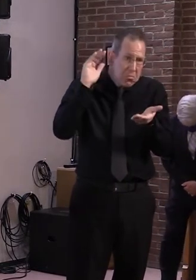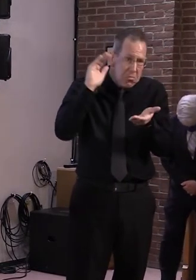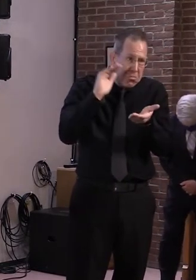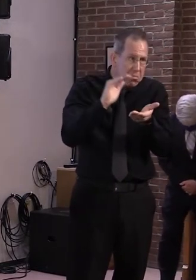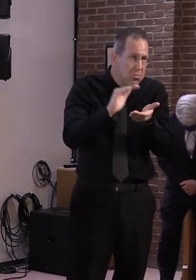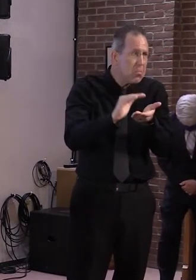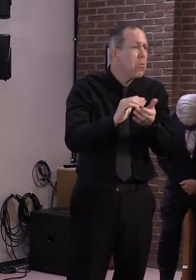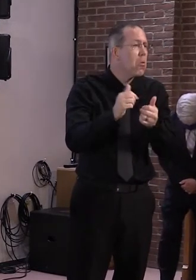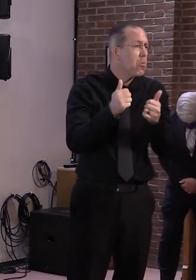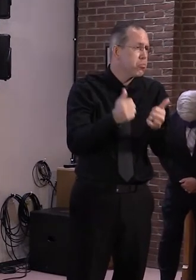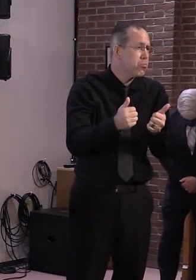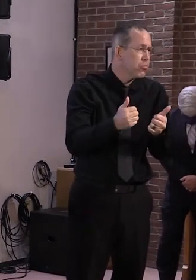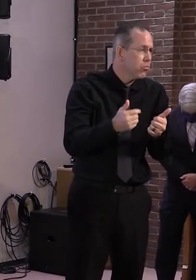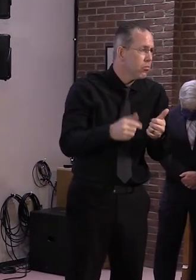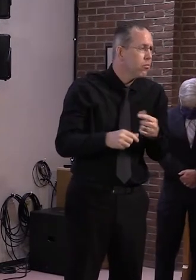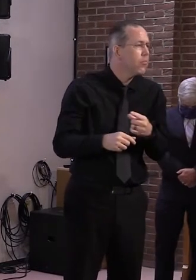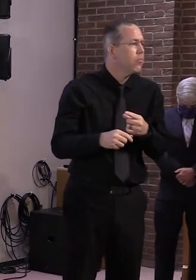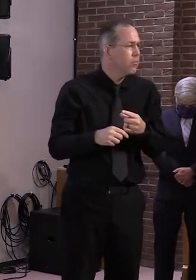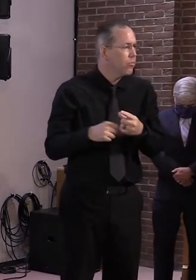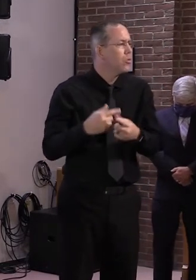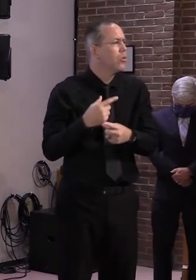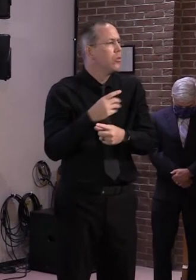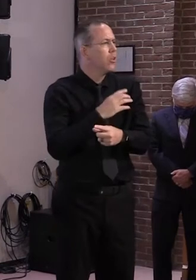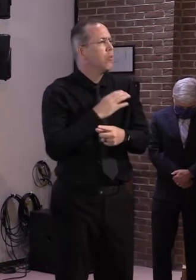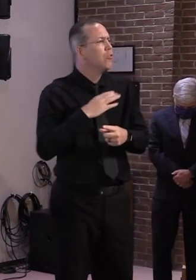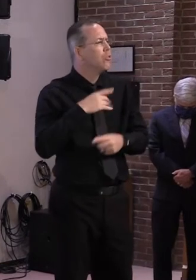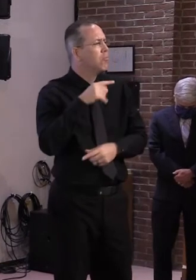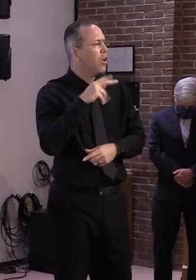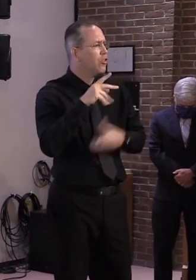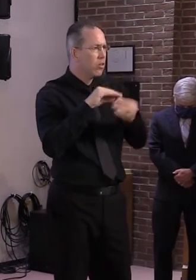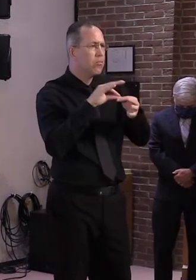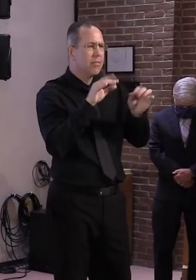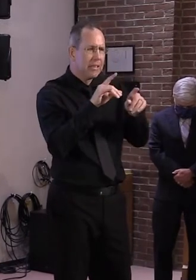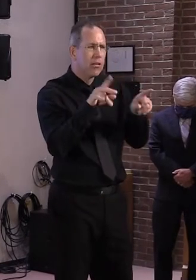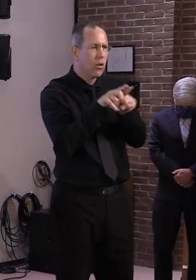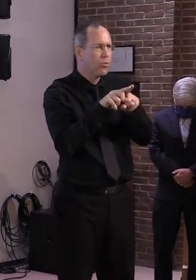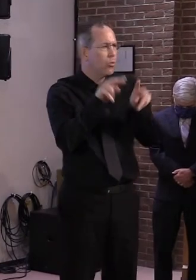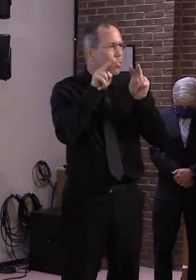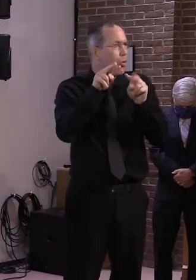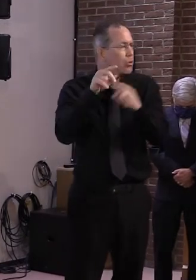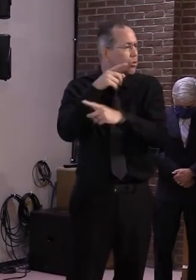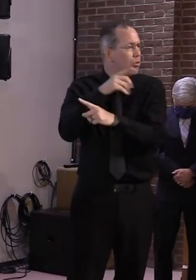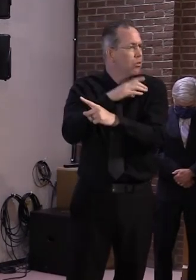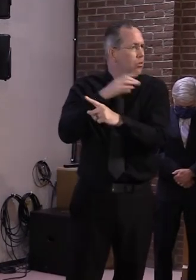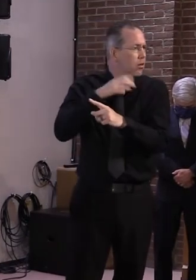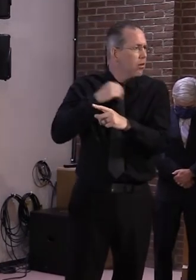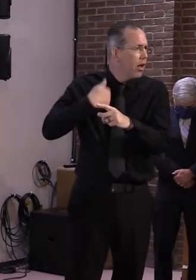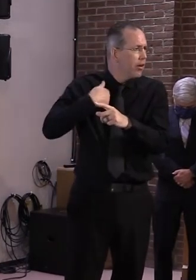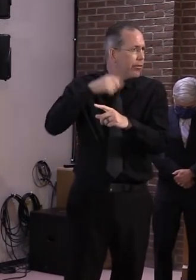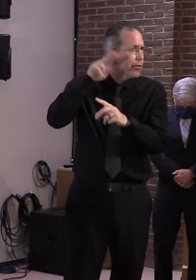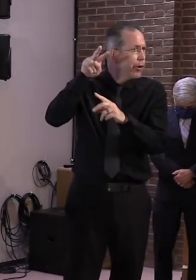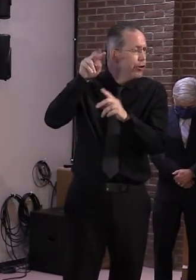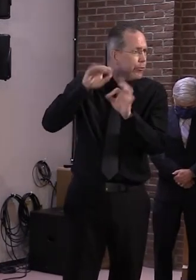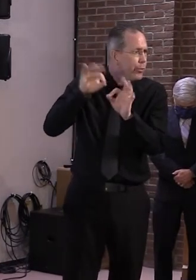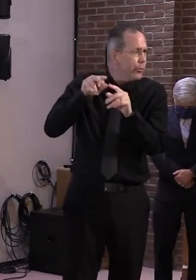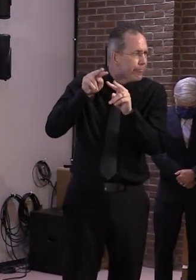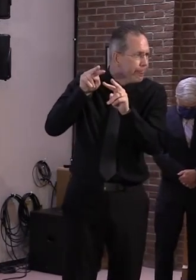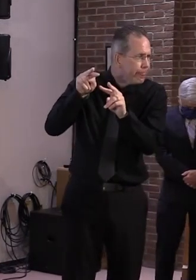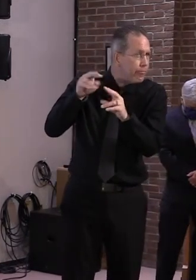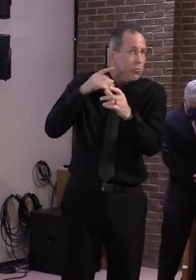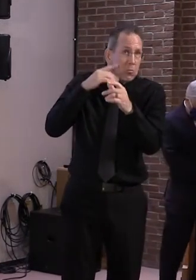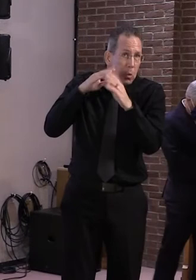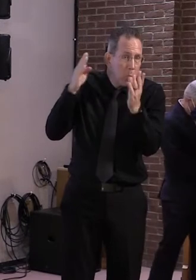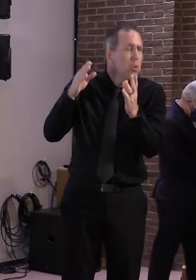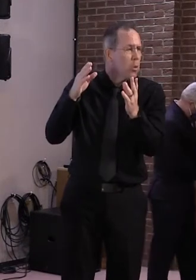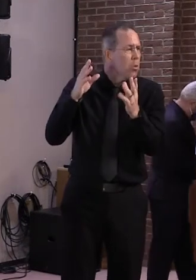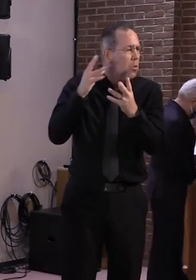Pichek to keep track of that in anticipation of the opening of the border so that we can do the same thing that we're doing here. I don't know if they call